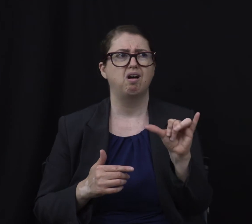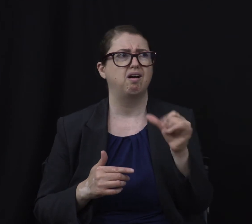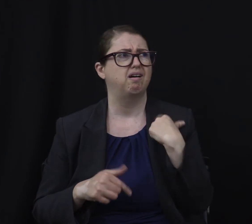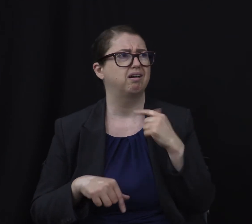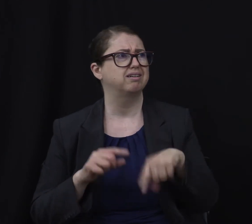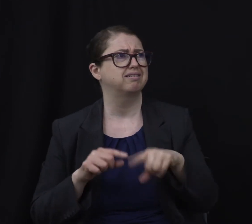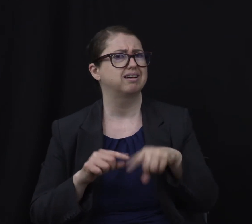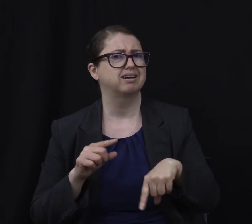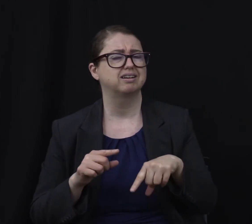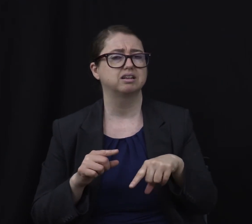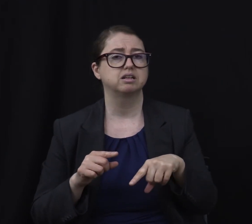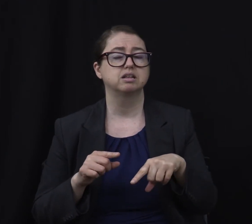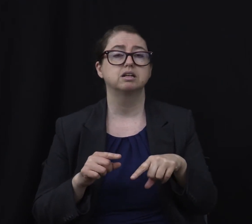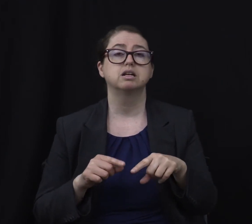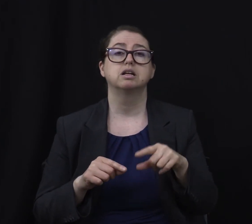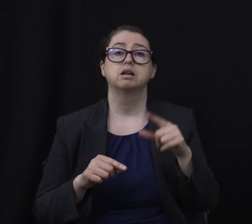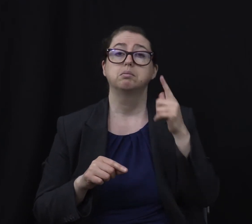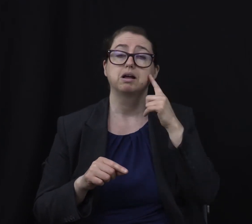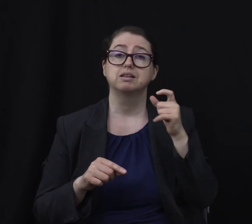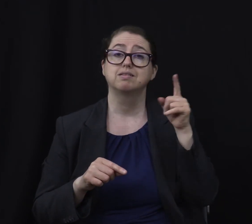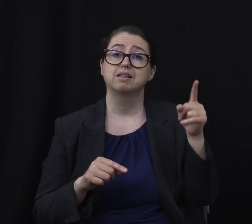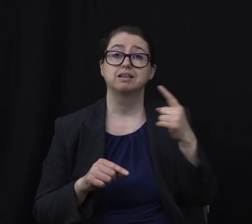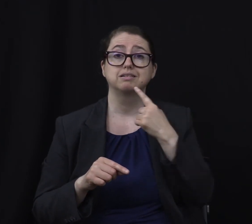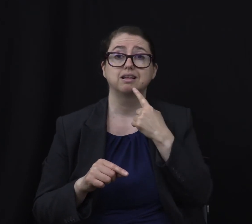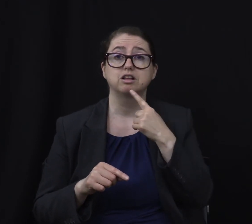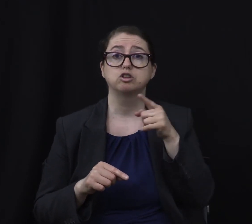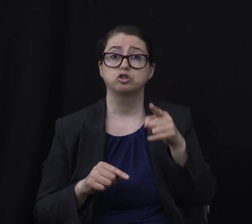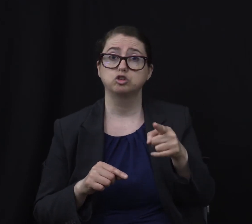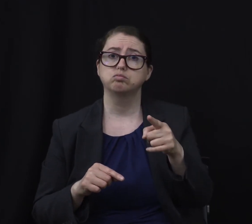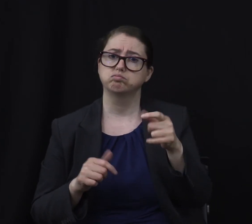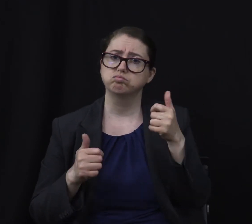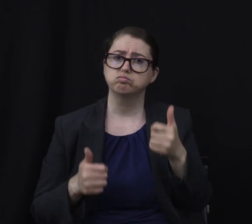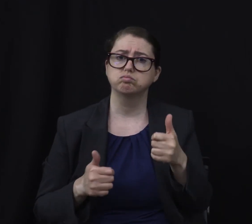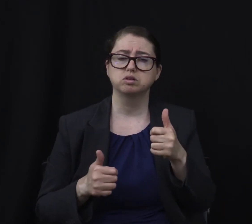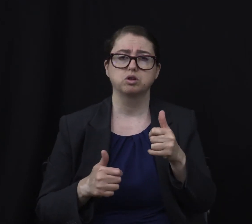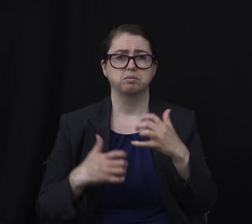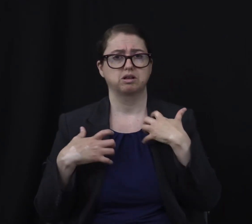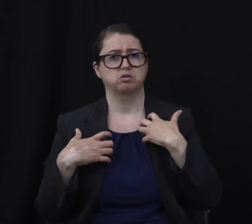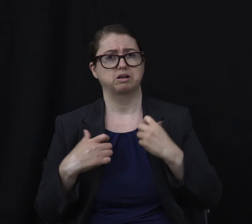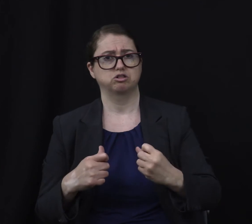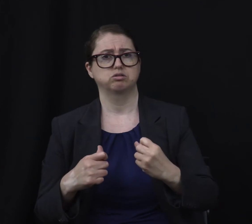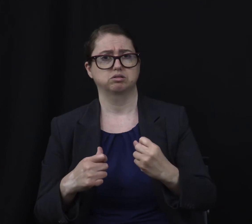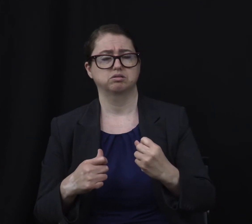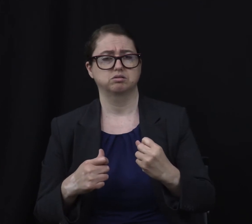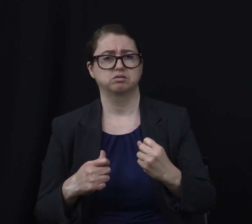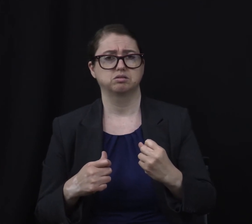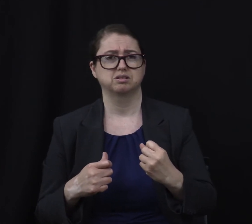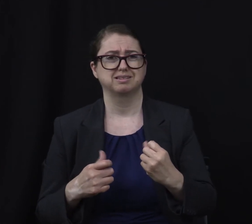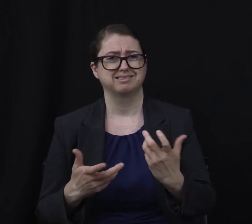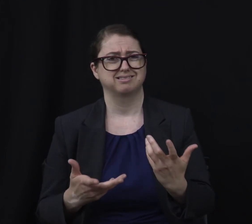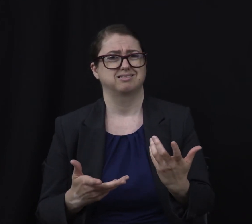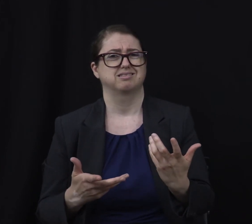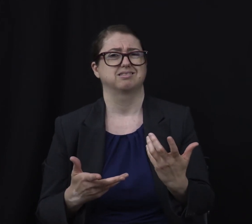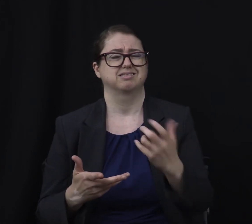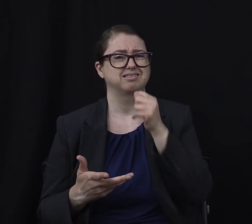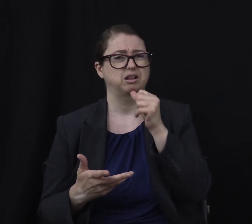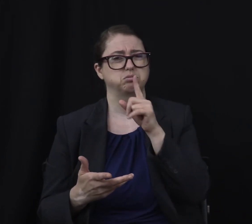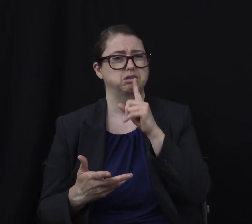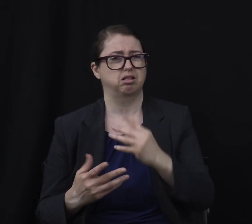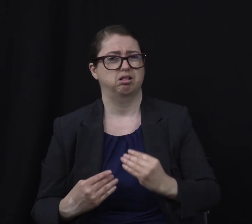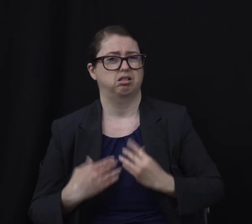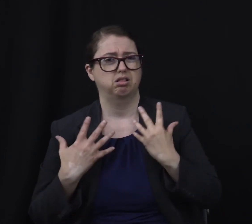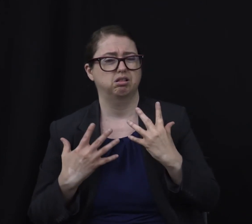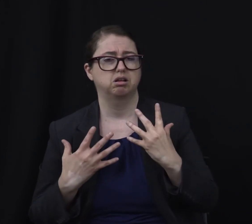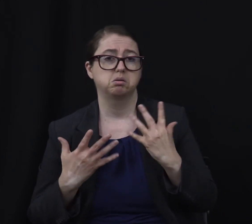Being told you've got this, being told, hey, you know, just be courageous, that doesn't really do anything. I mean, it might do